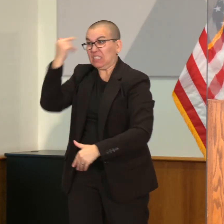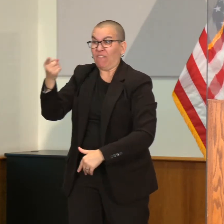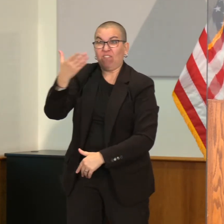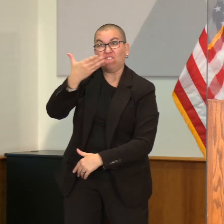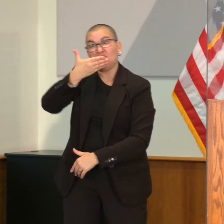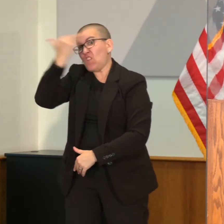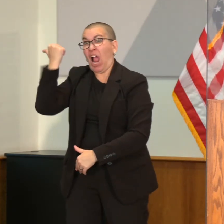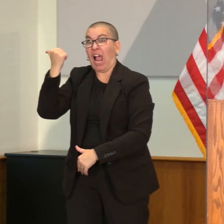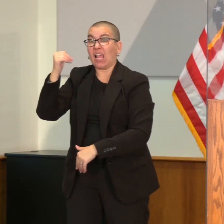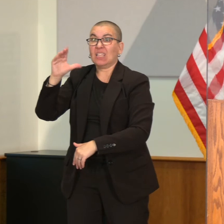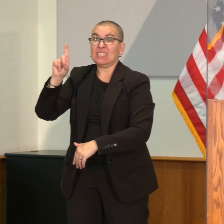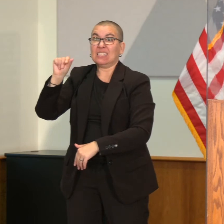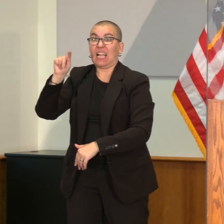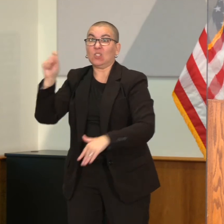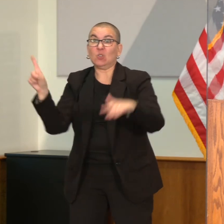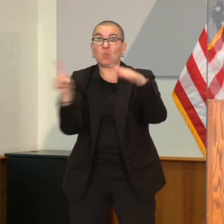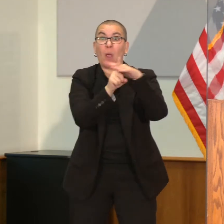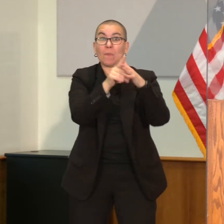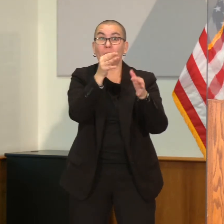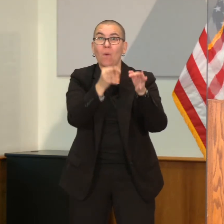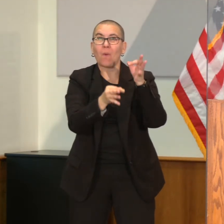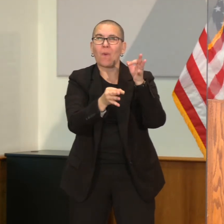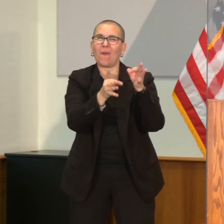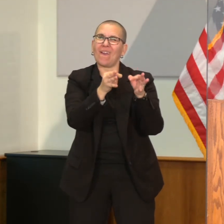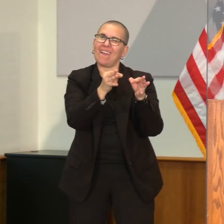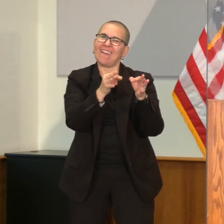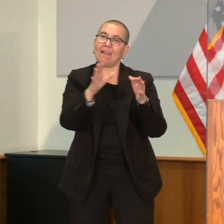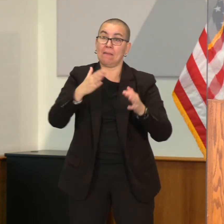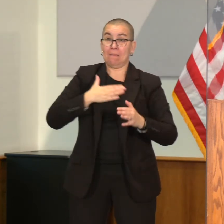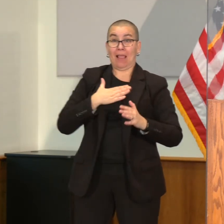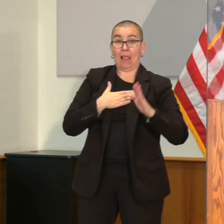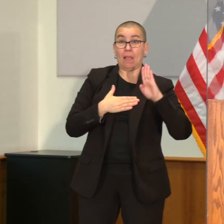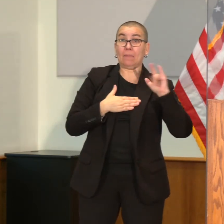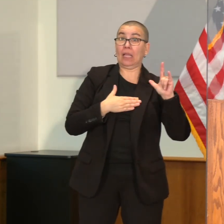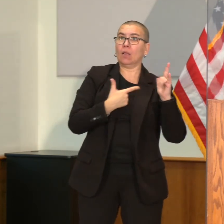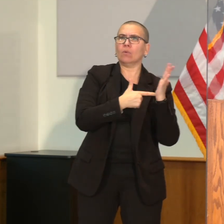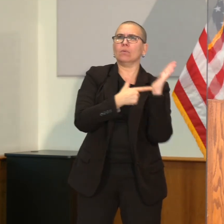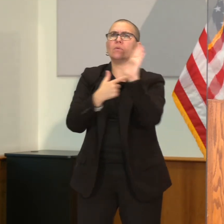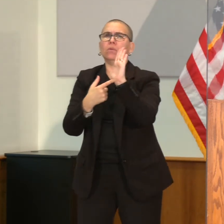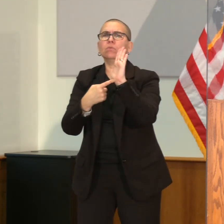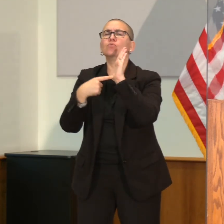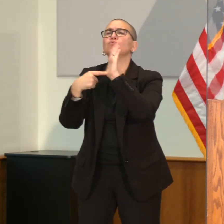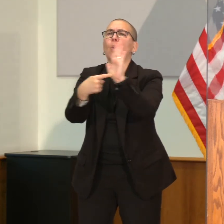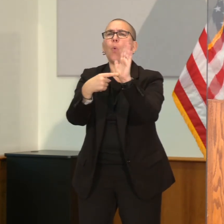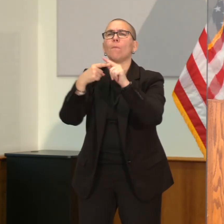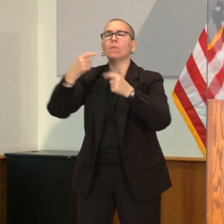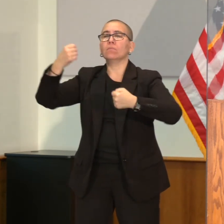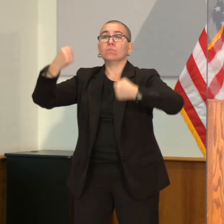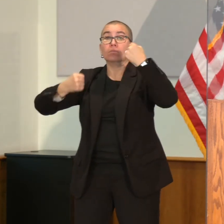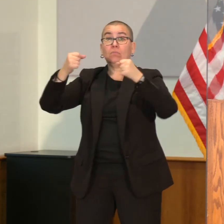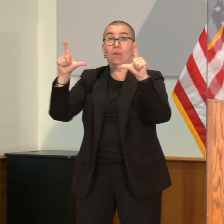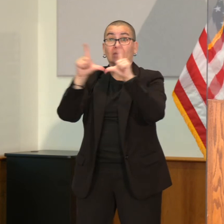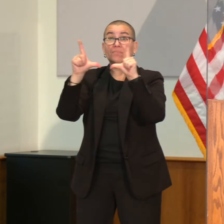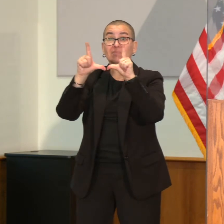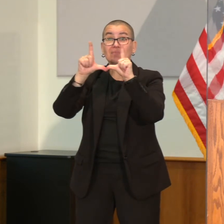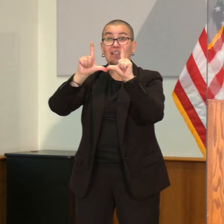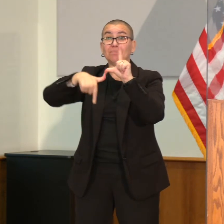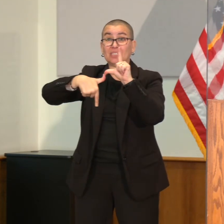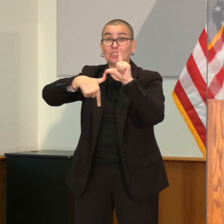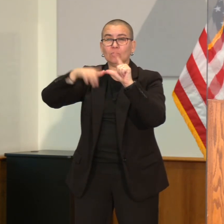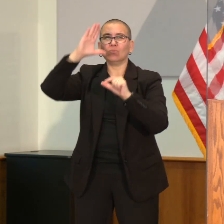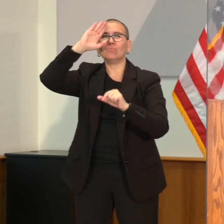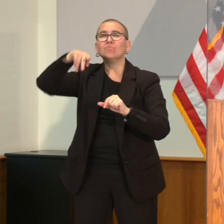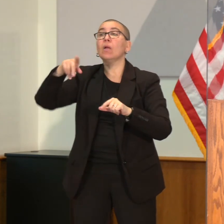fees reform, whether it's my bill regarding driver's license suspensions. We also have a bill that was just heard in a Public Safety Committee